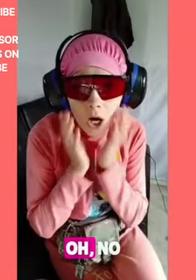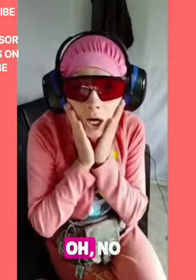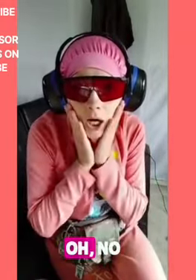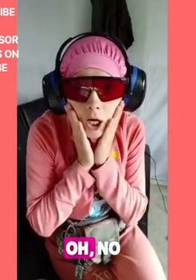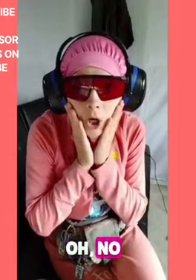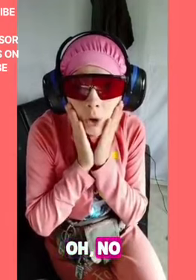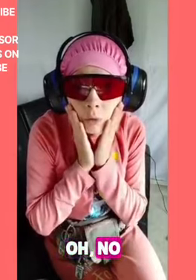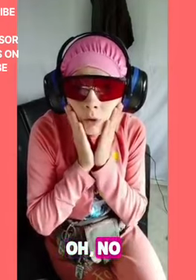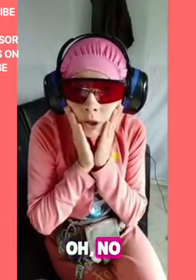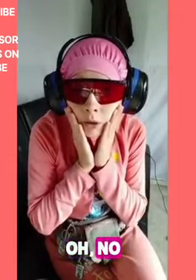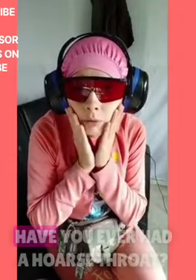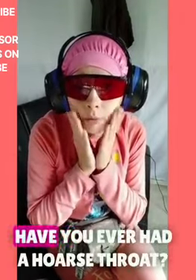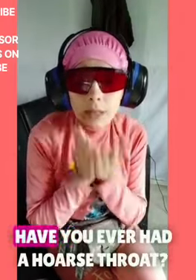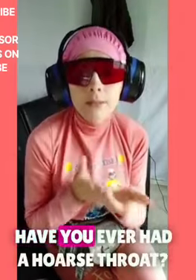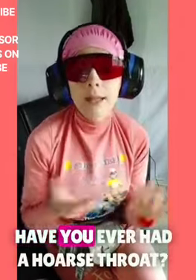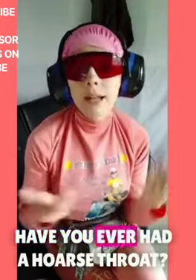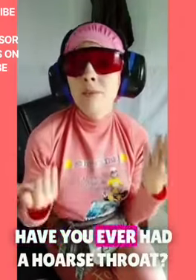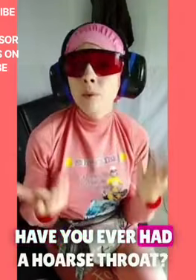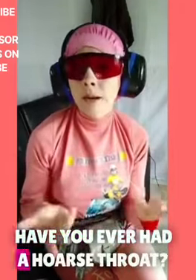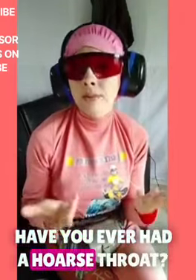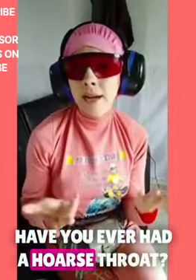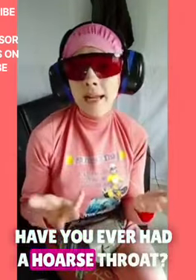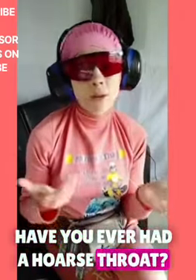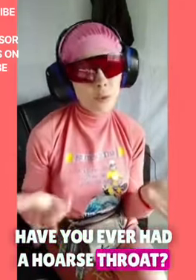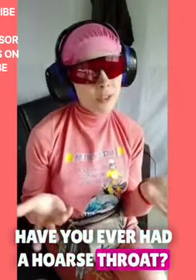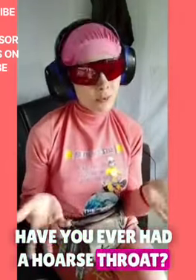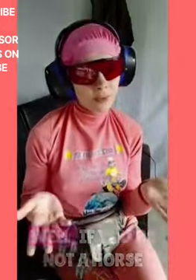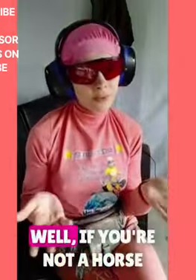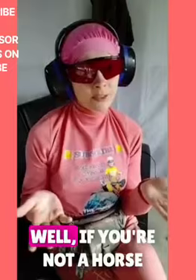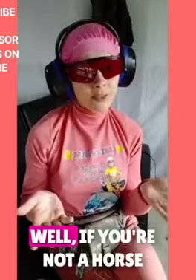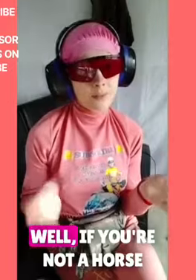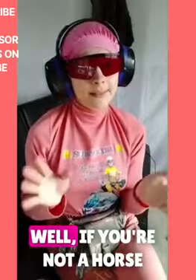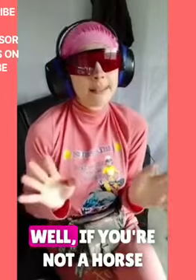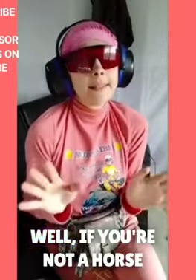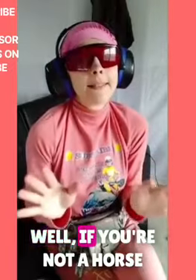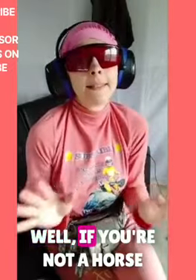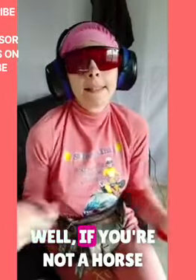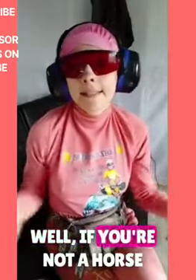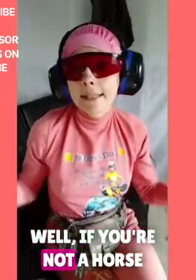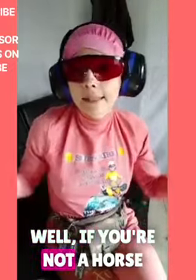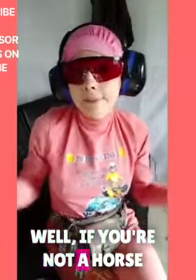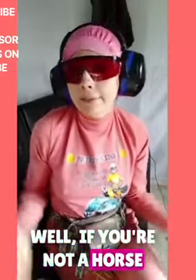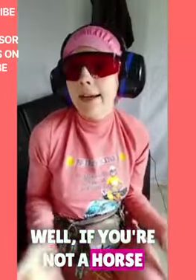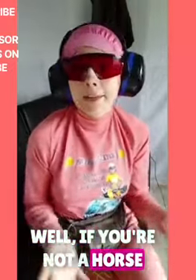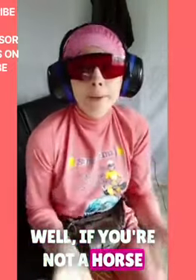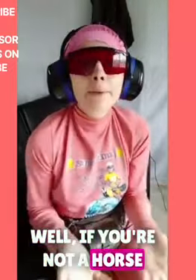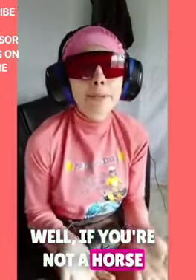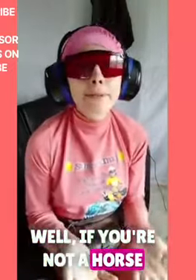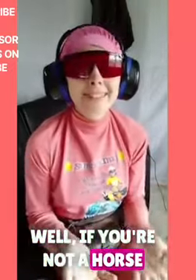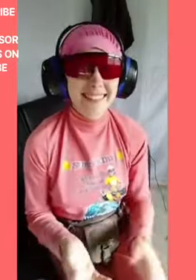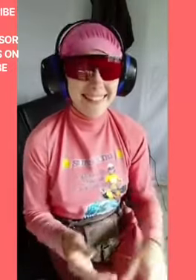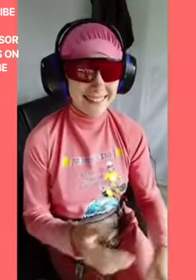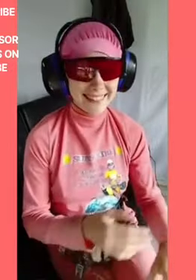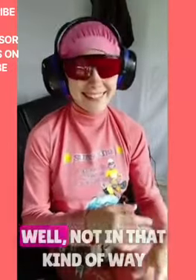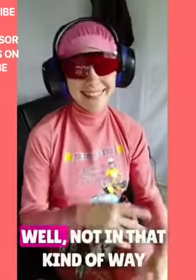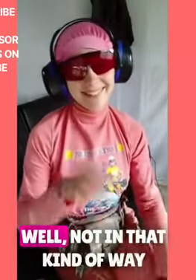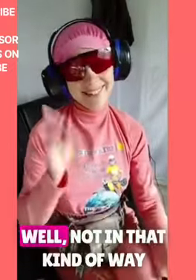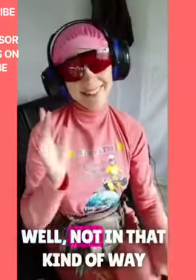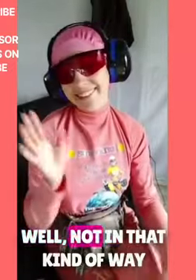Oh no. Have you ever had a hoarse throat? Well, if you're not a horse, dun, dun, dun, well, not in